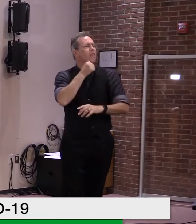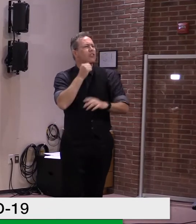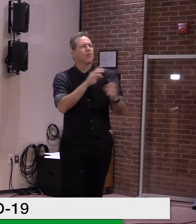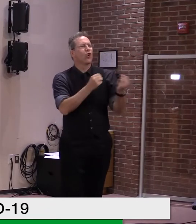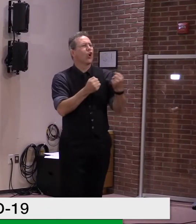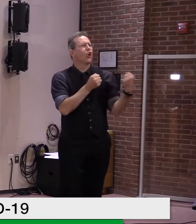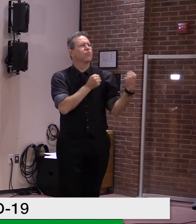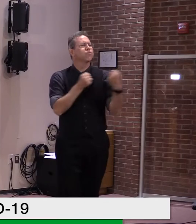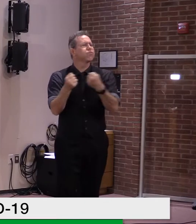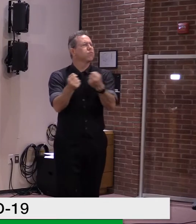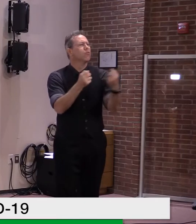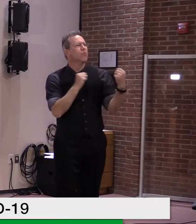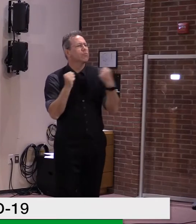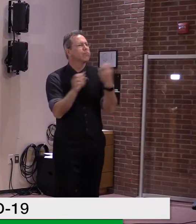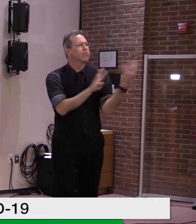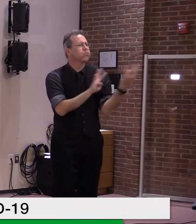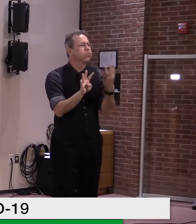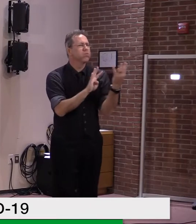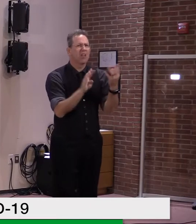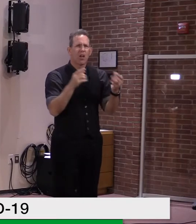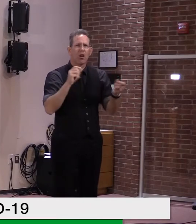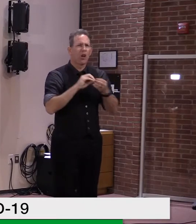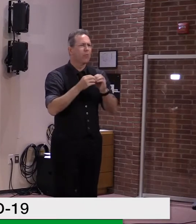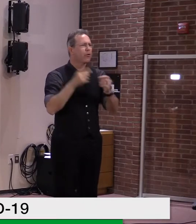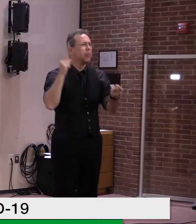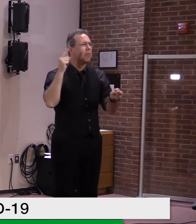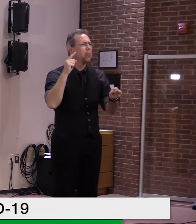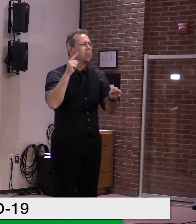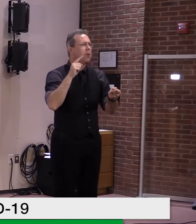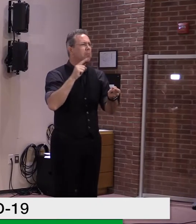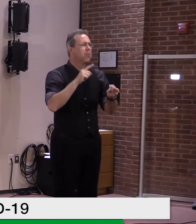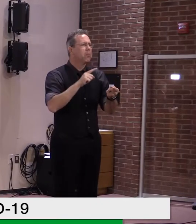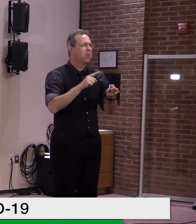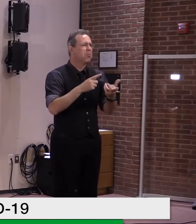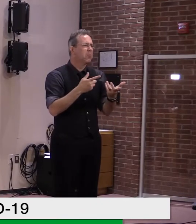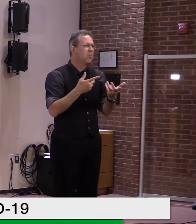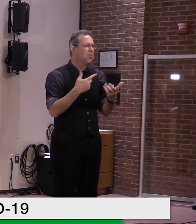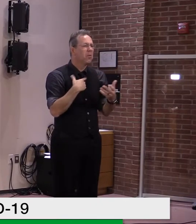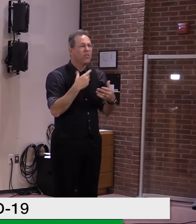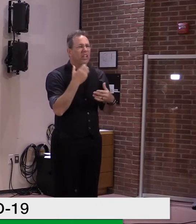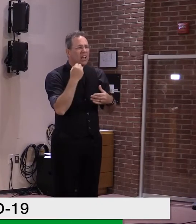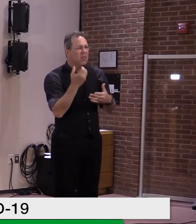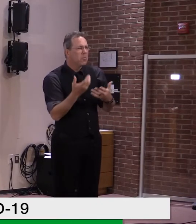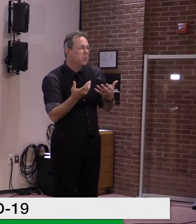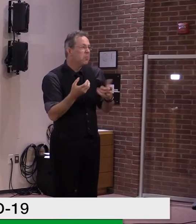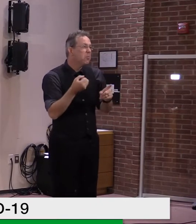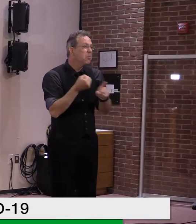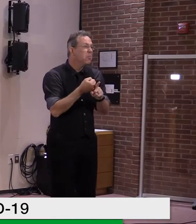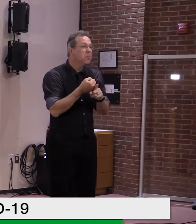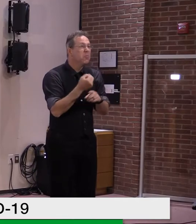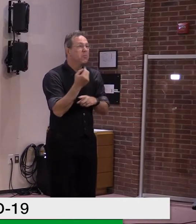sites. We're down to the point where if we get, you know,